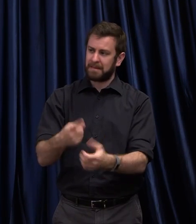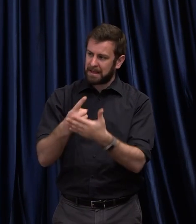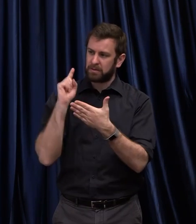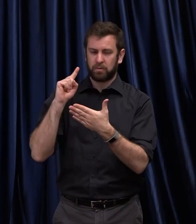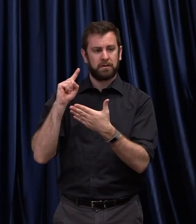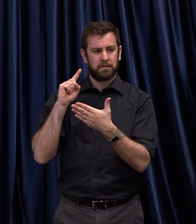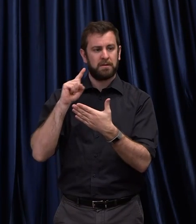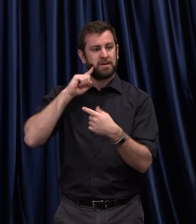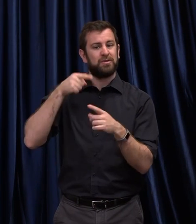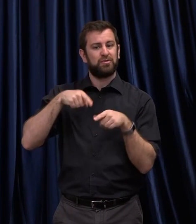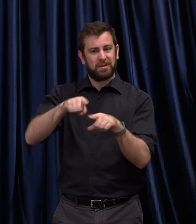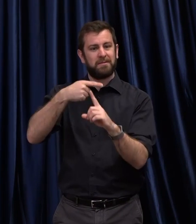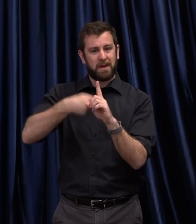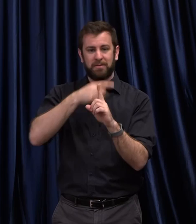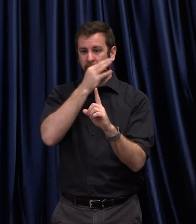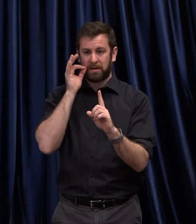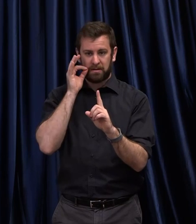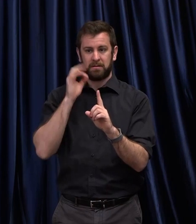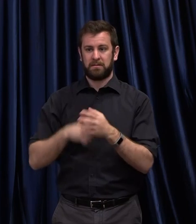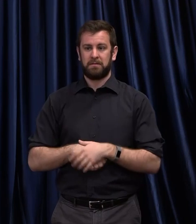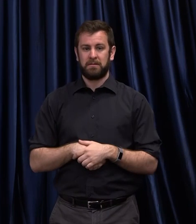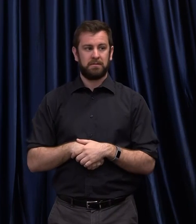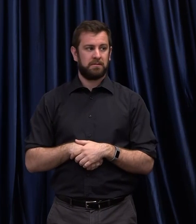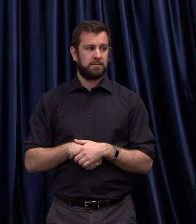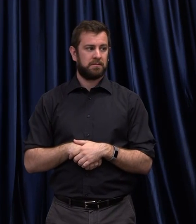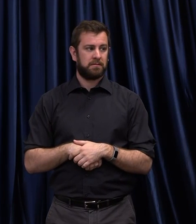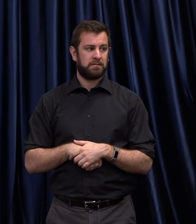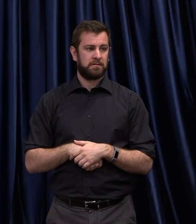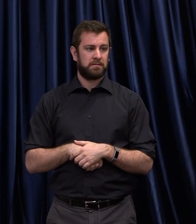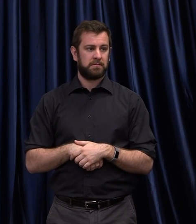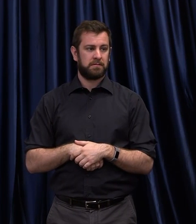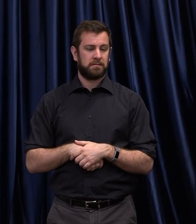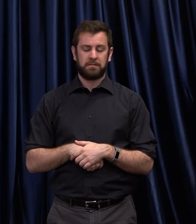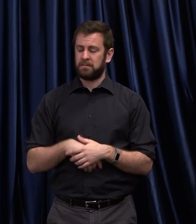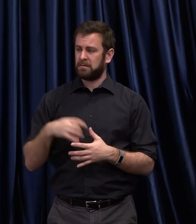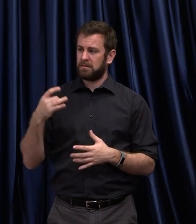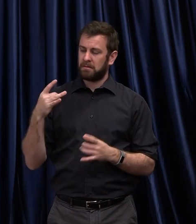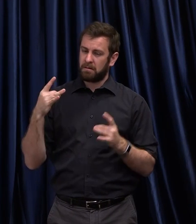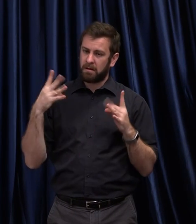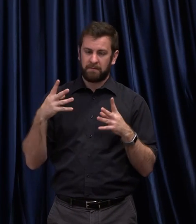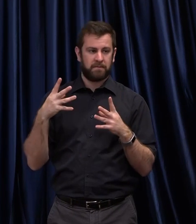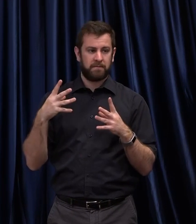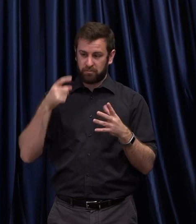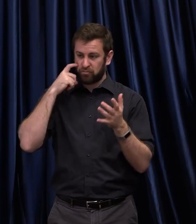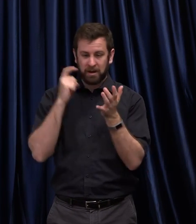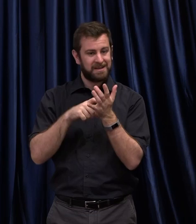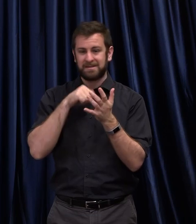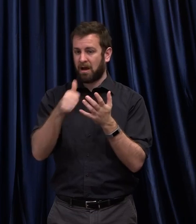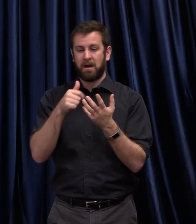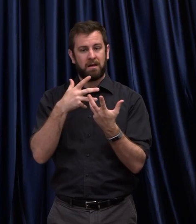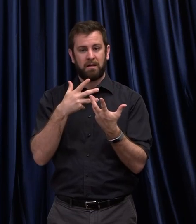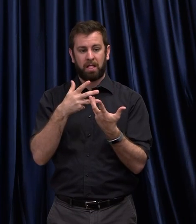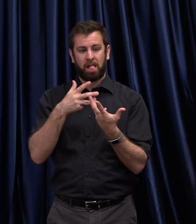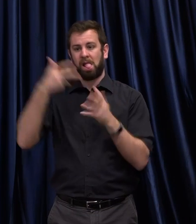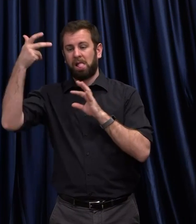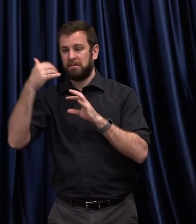the month of Ramadan. And it is definitely recognized it was not a mistake, it